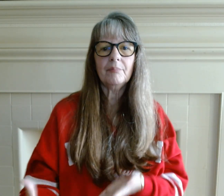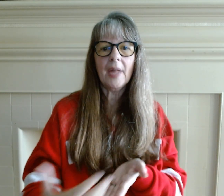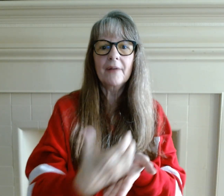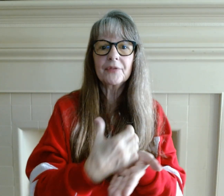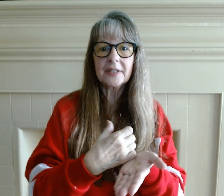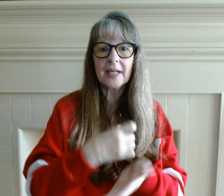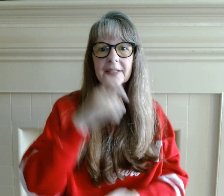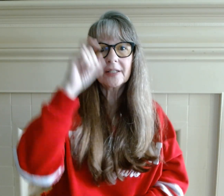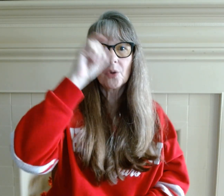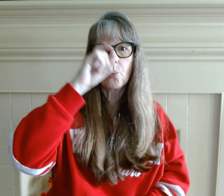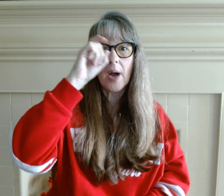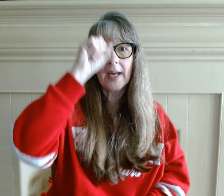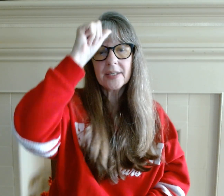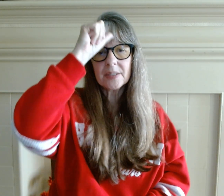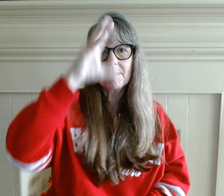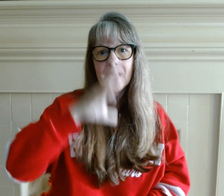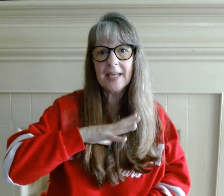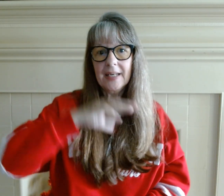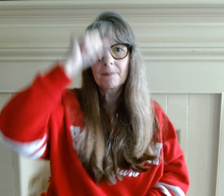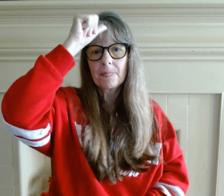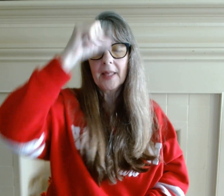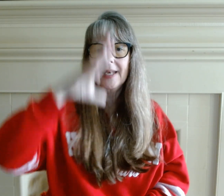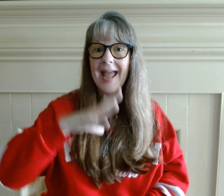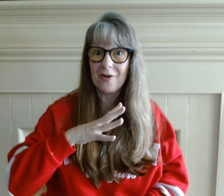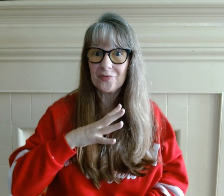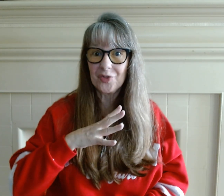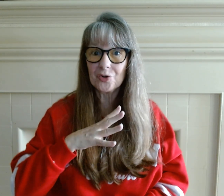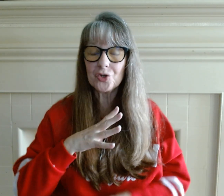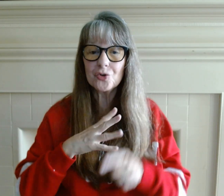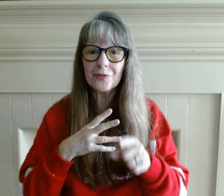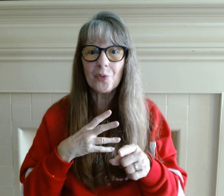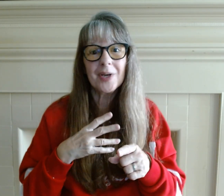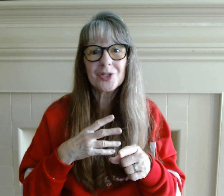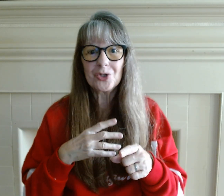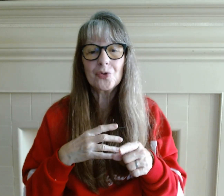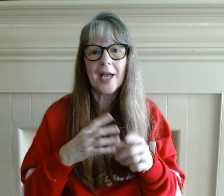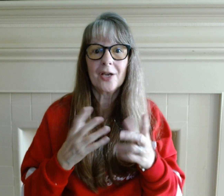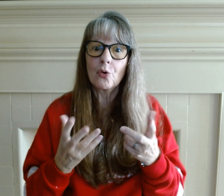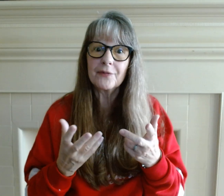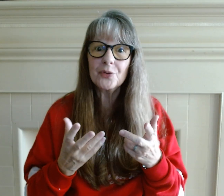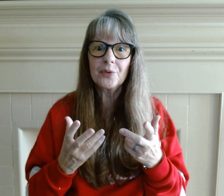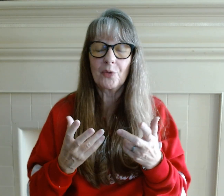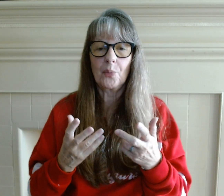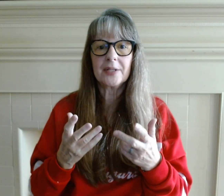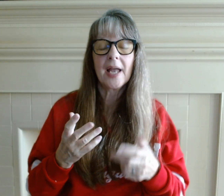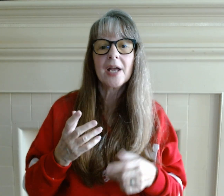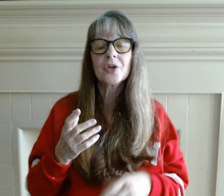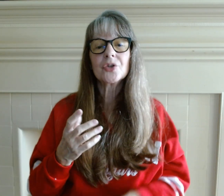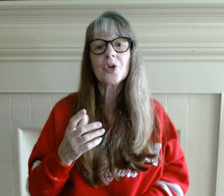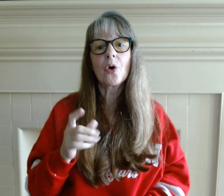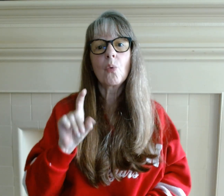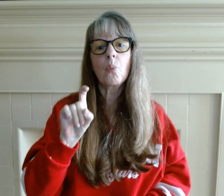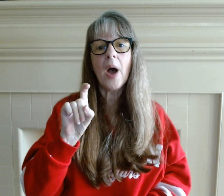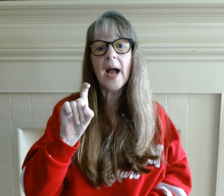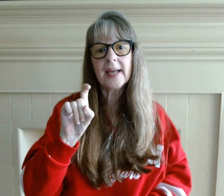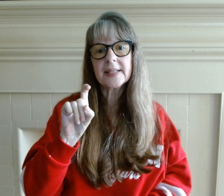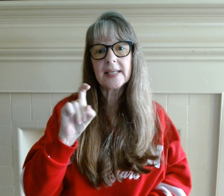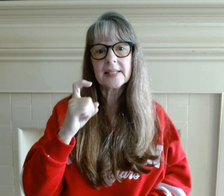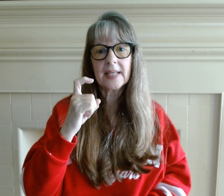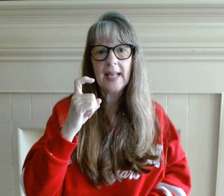I've collected the wise men. Now, there's 2 different ways to do that, or a few different ways. So wise is an X